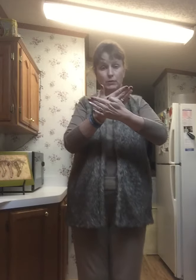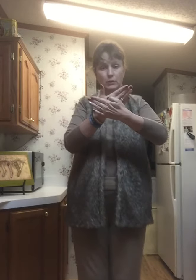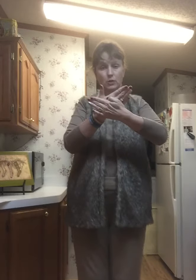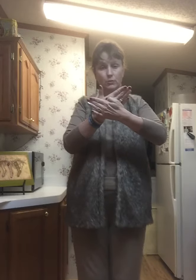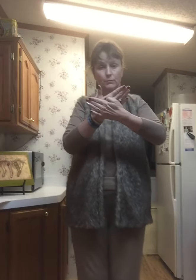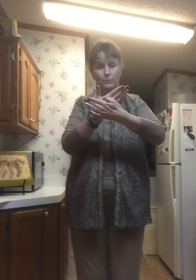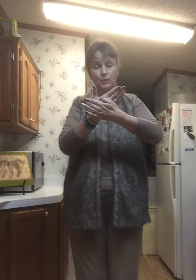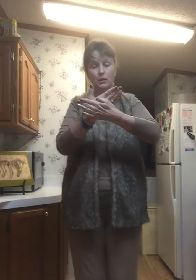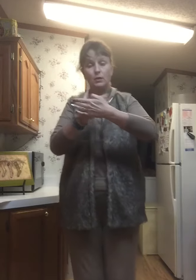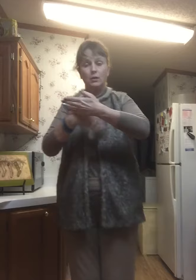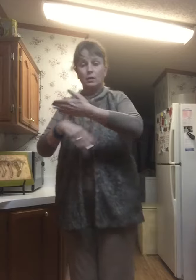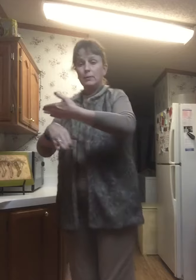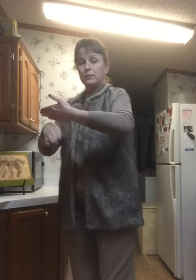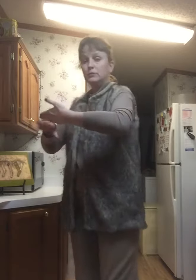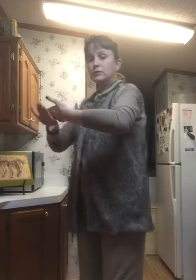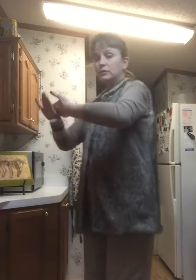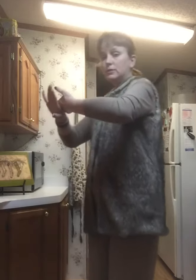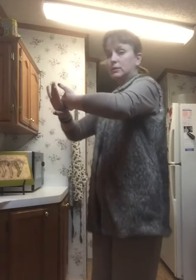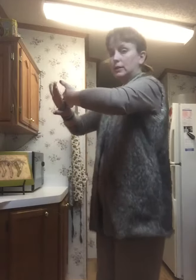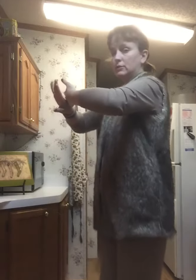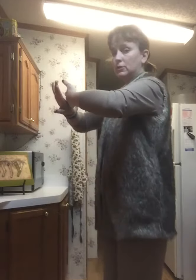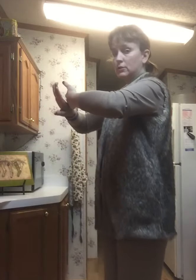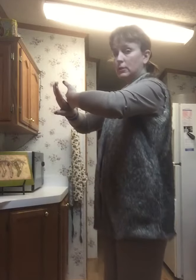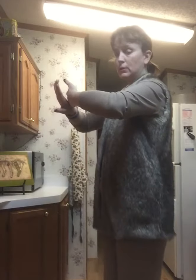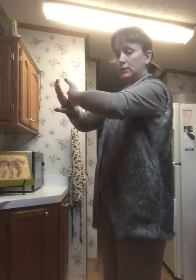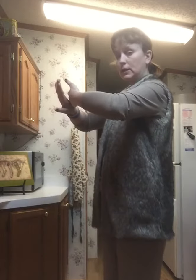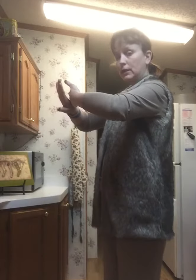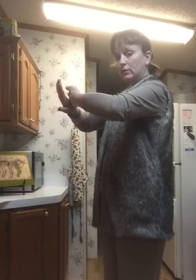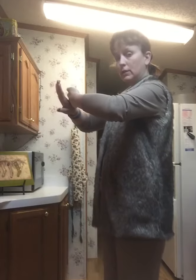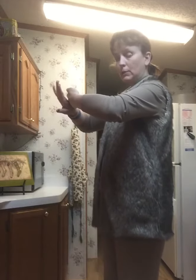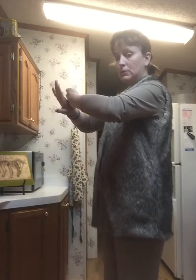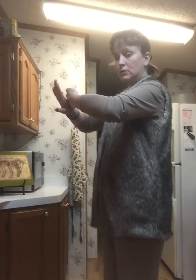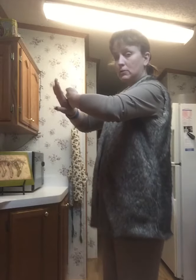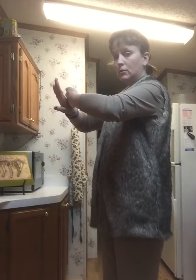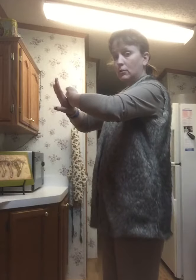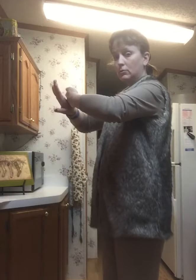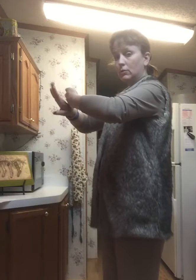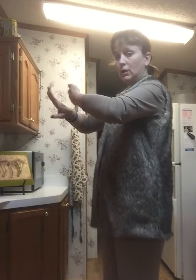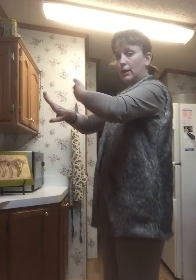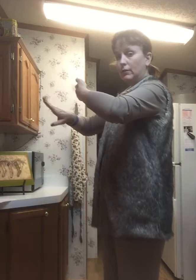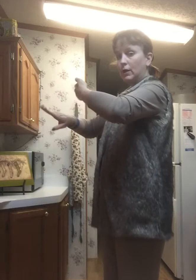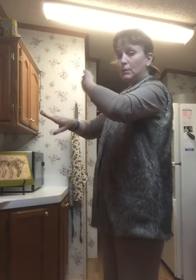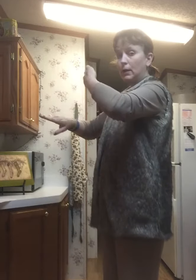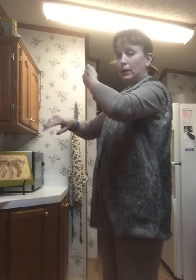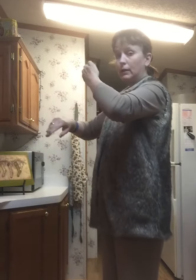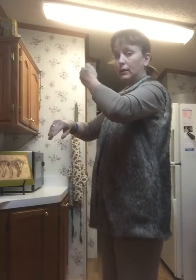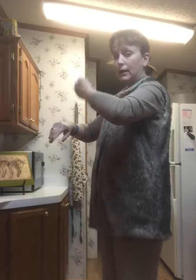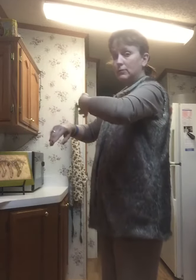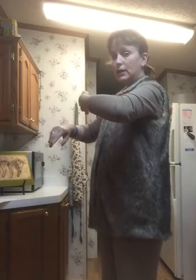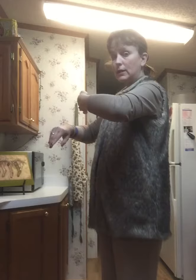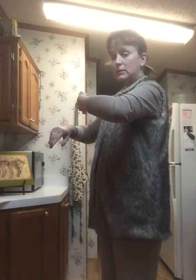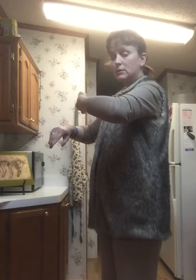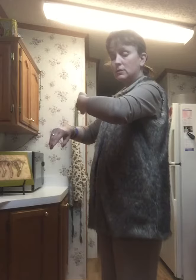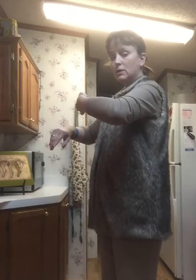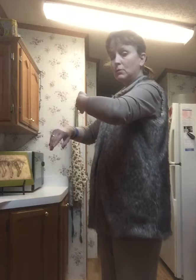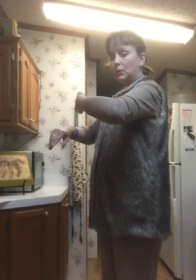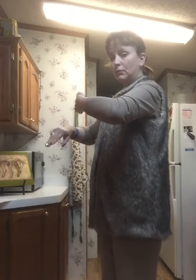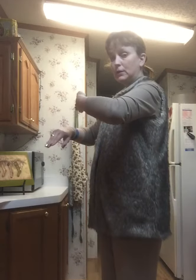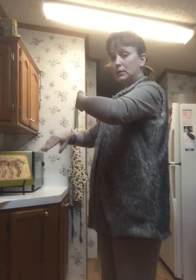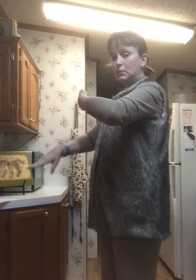facing you. I'm going to do this to the side so you can see what it's like. And I'm going to do it slow. I've got my left hand palm facing